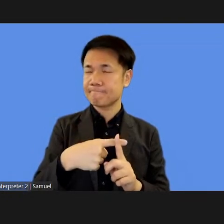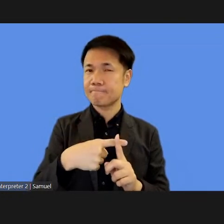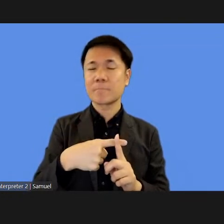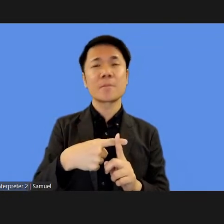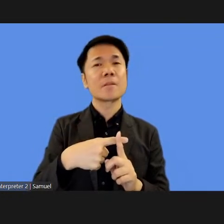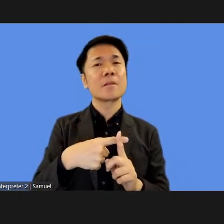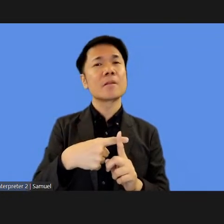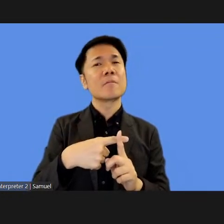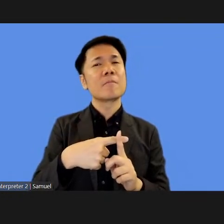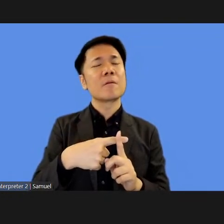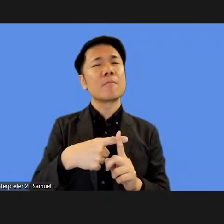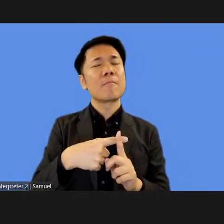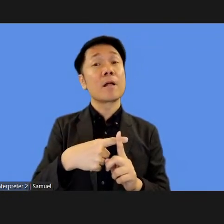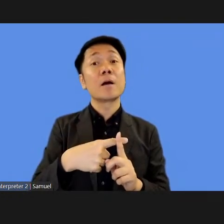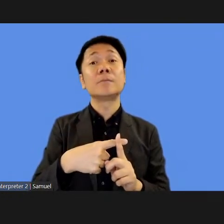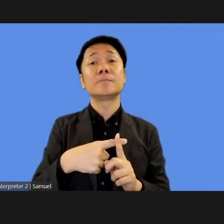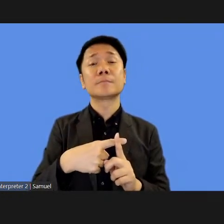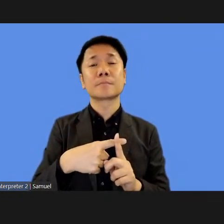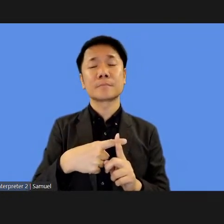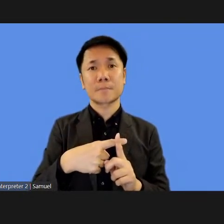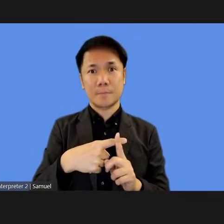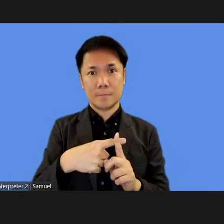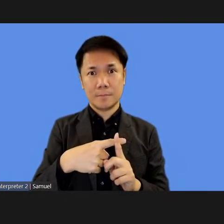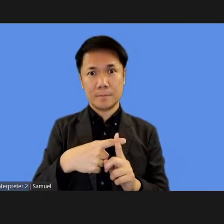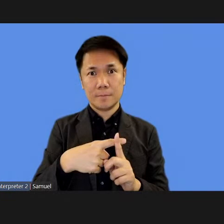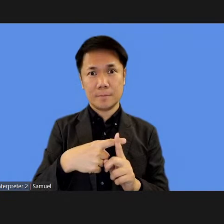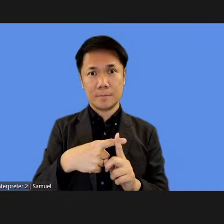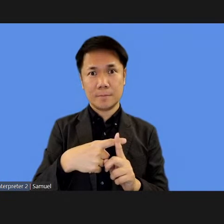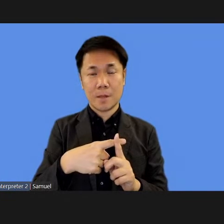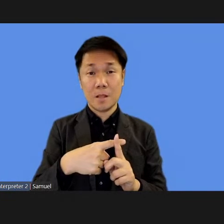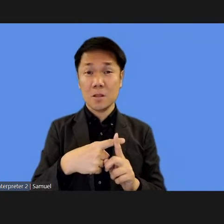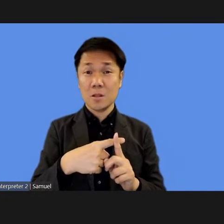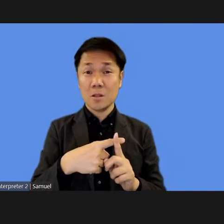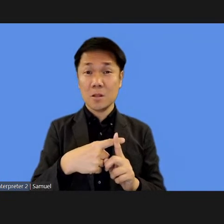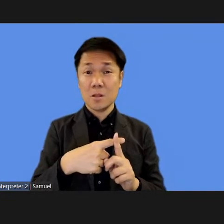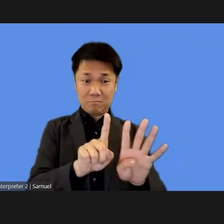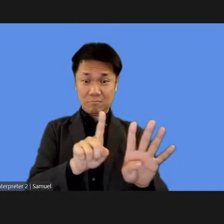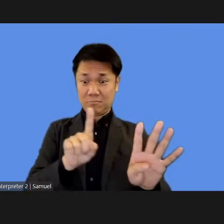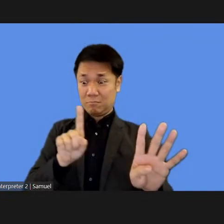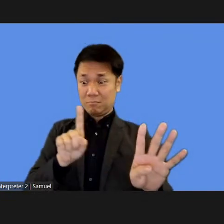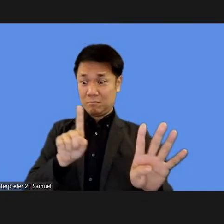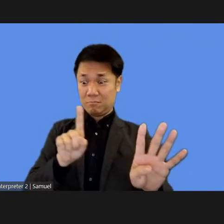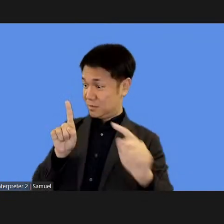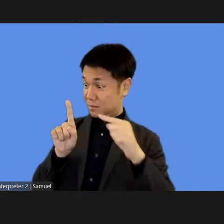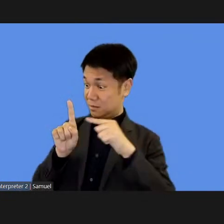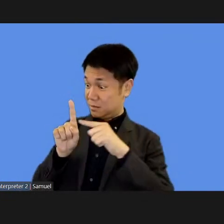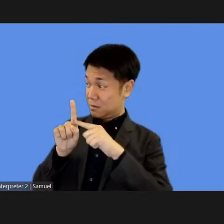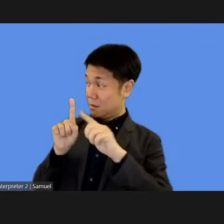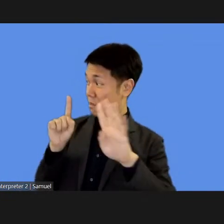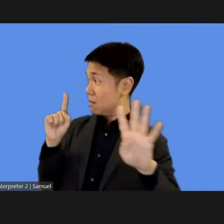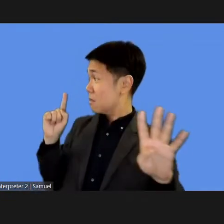focus on those left behind, those furthest left behind.